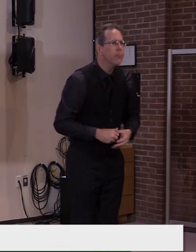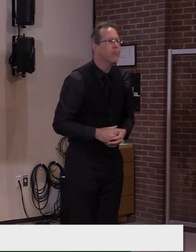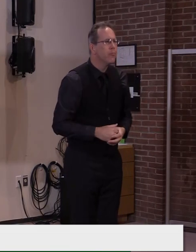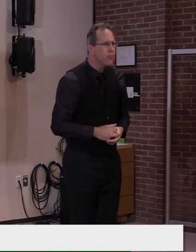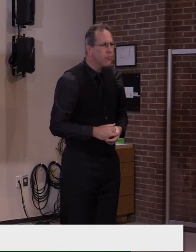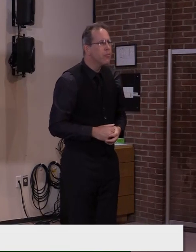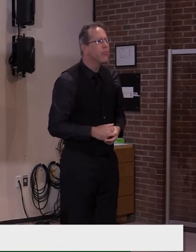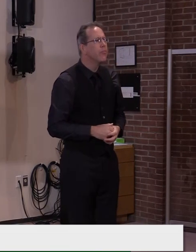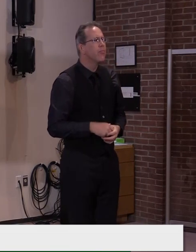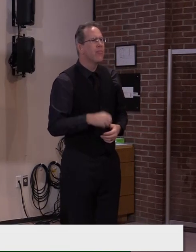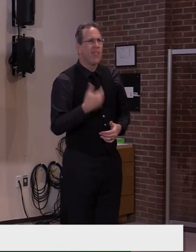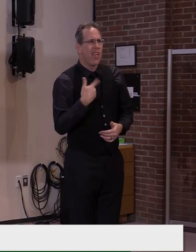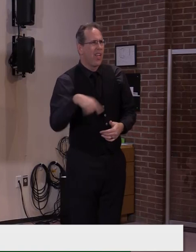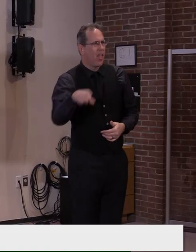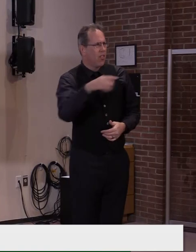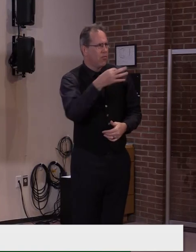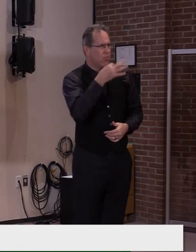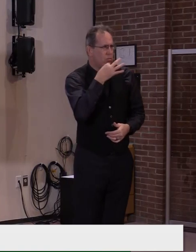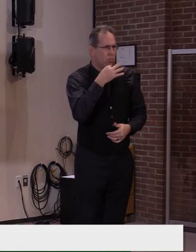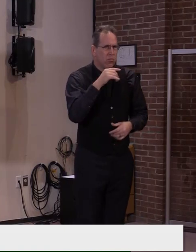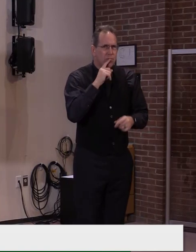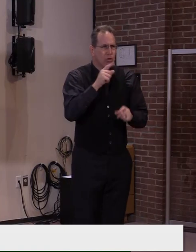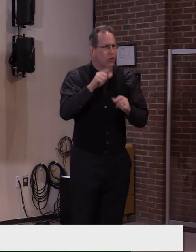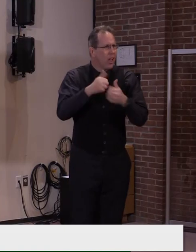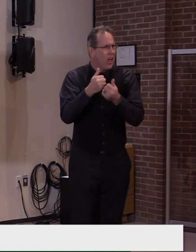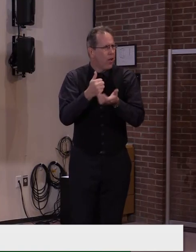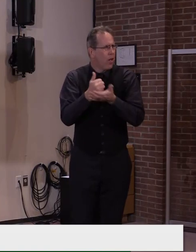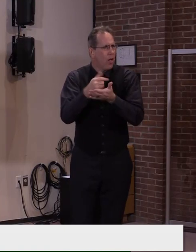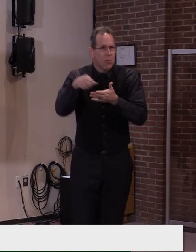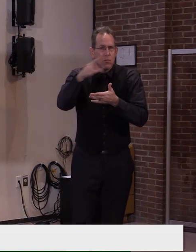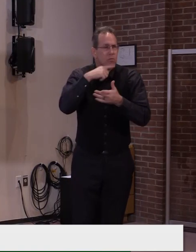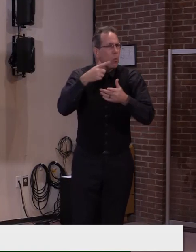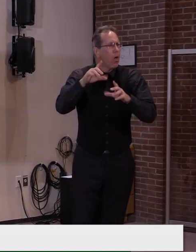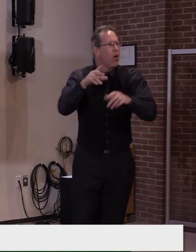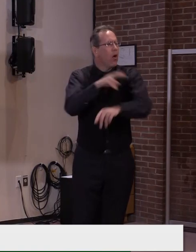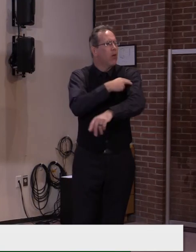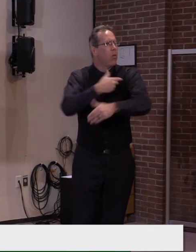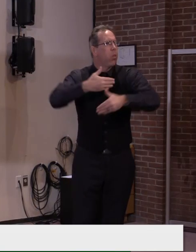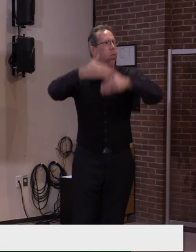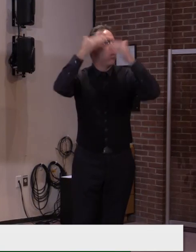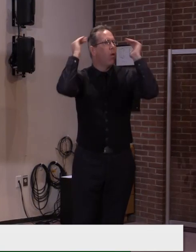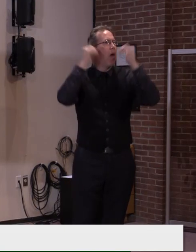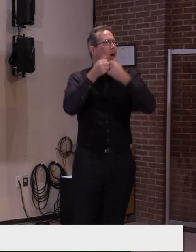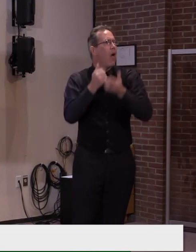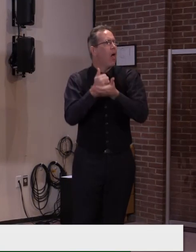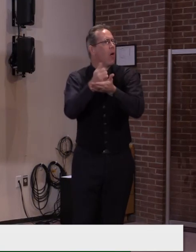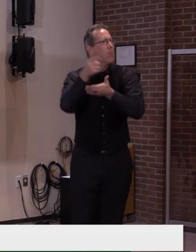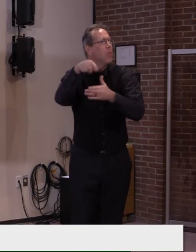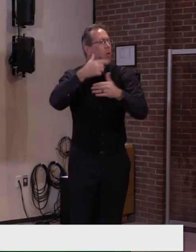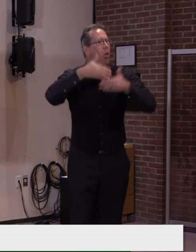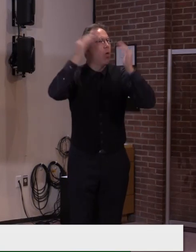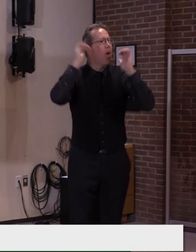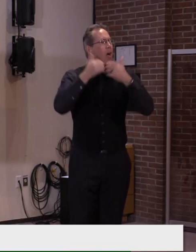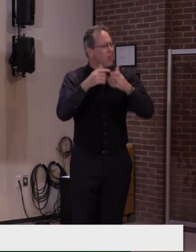ensure hospitalizations are kept under control is to get vaccinated and get boosted.